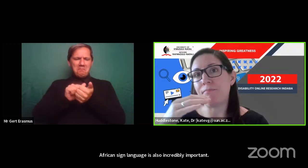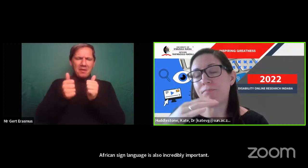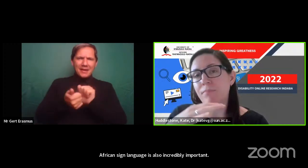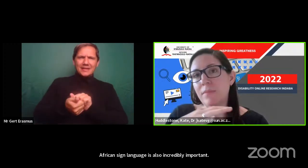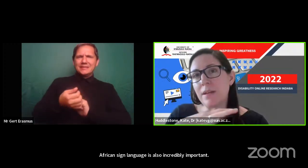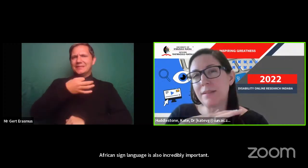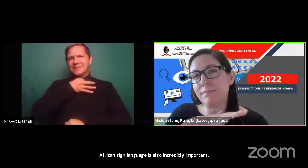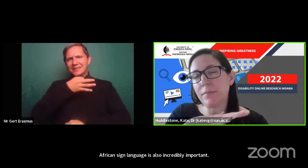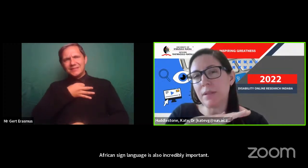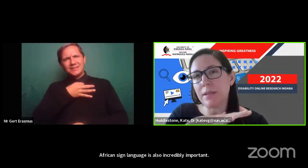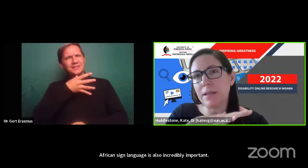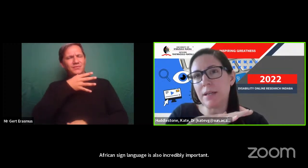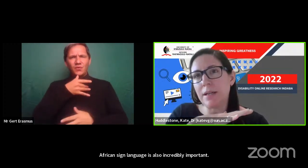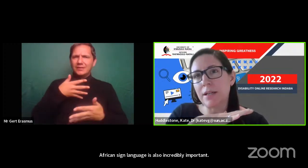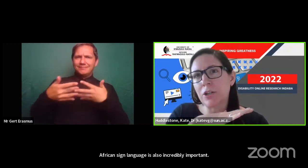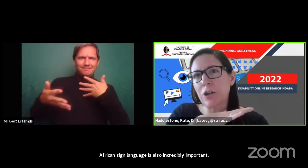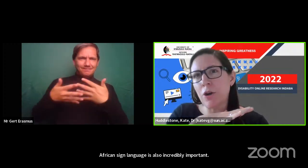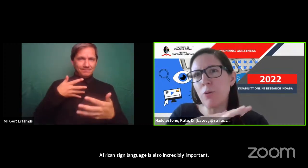a